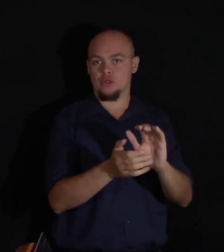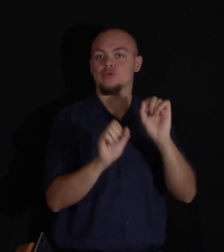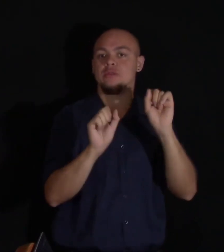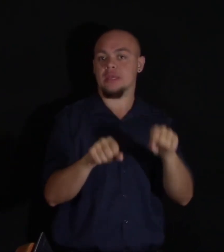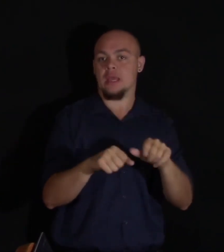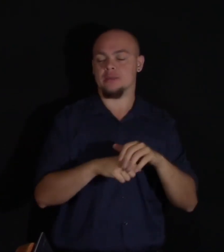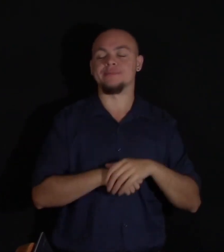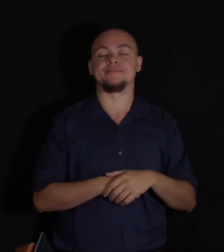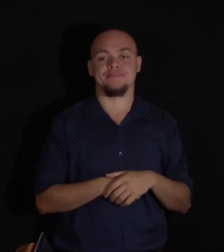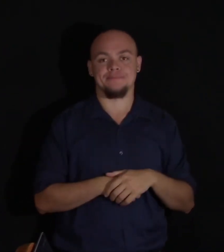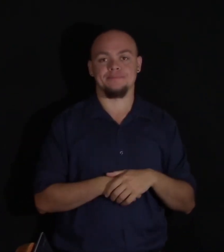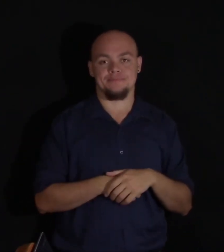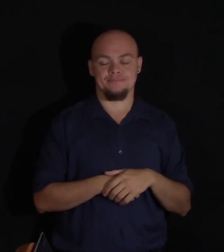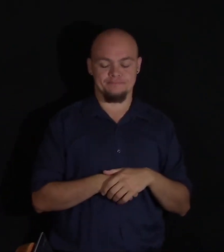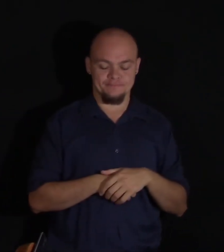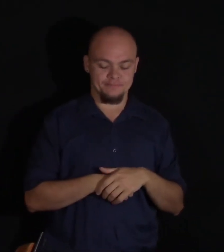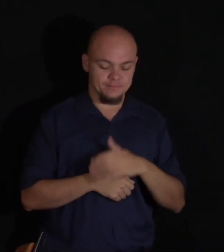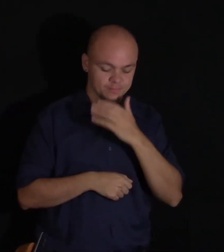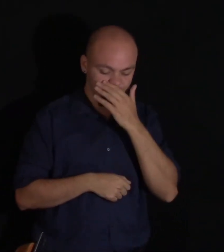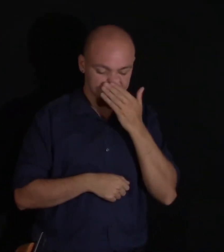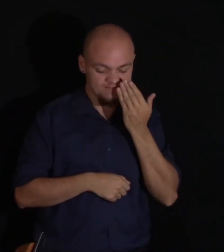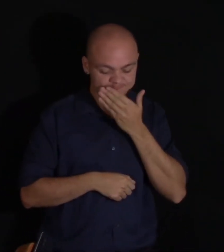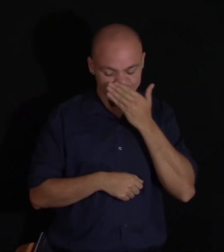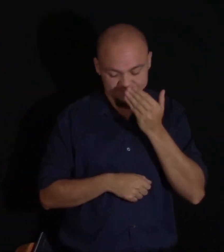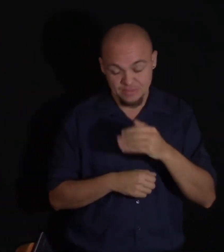by willpower. And here's how.